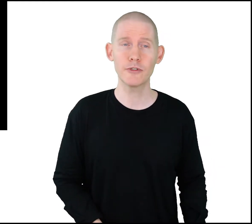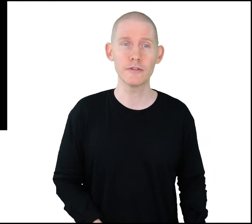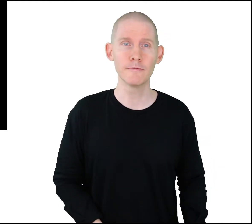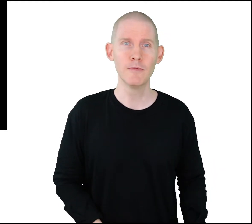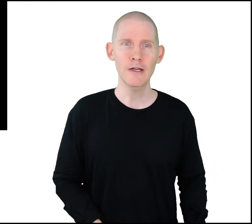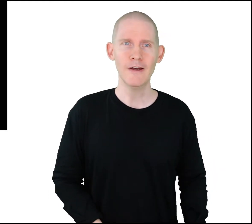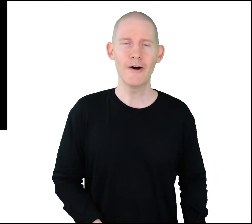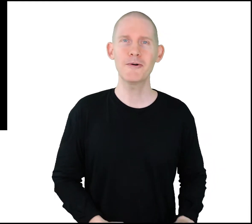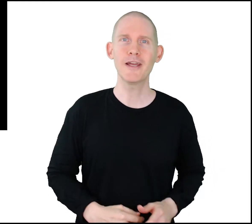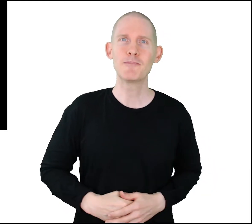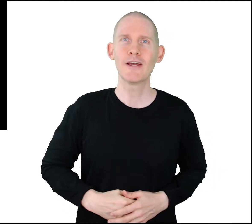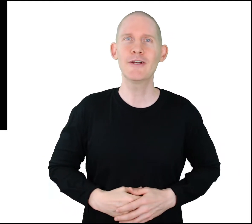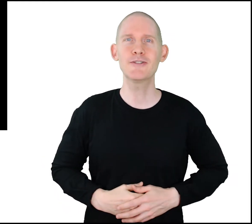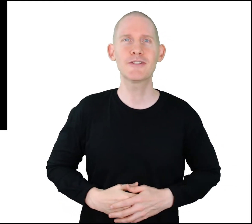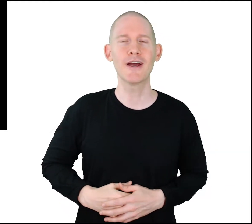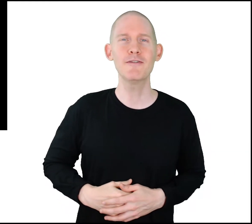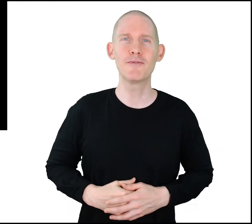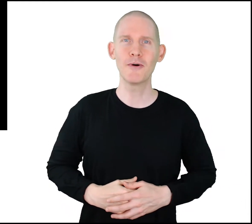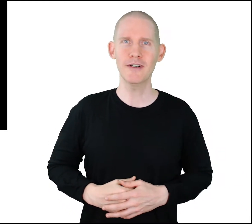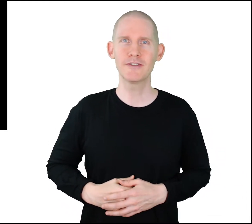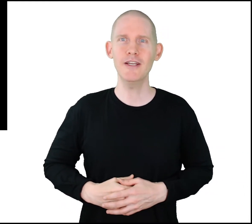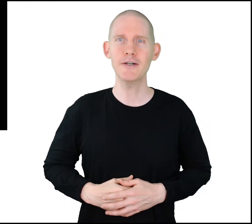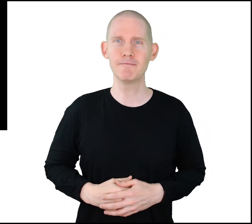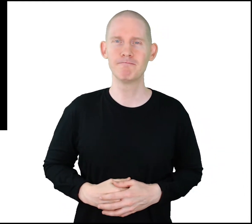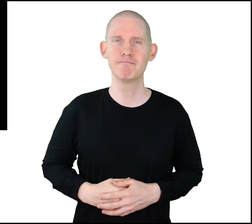options. Okay, here's a sign for single.